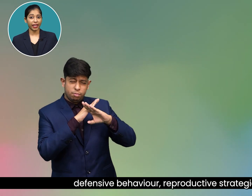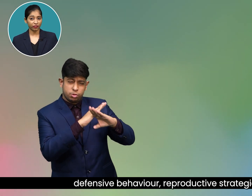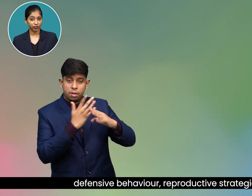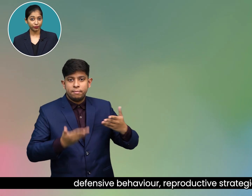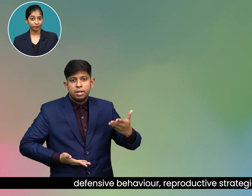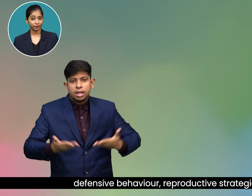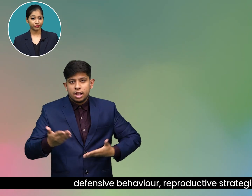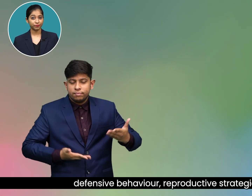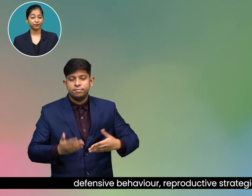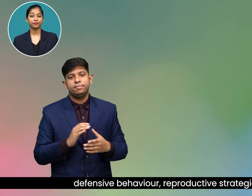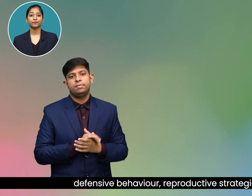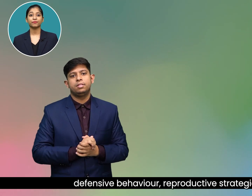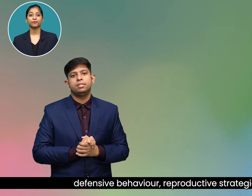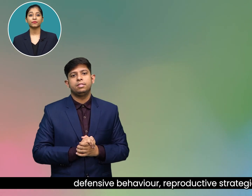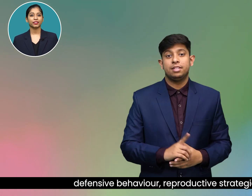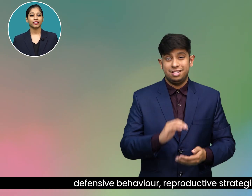defensive behavior,